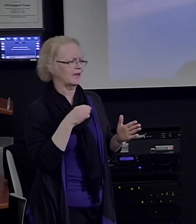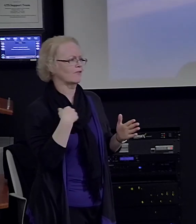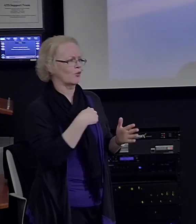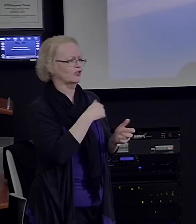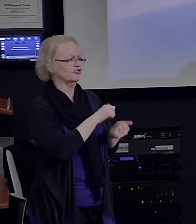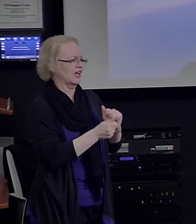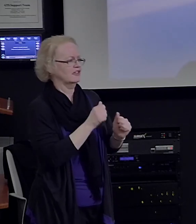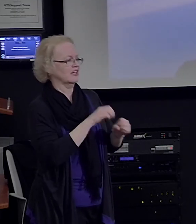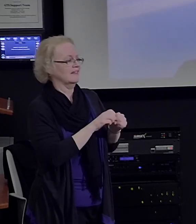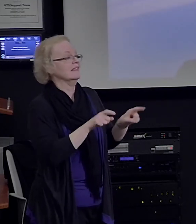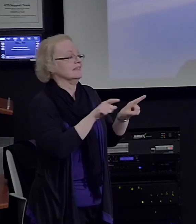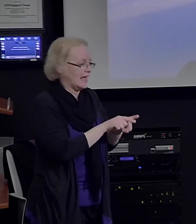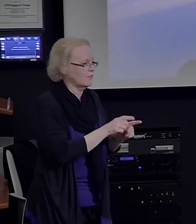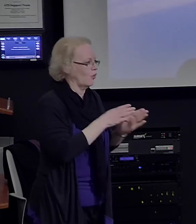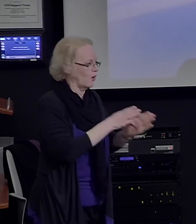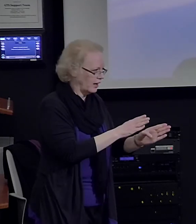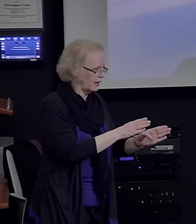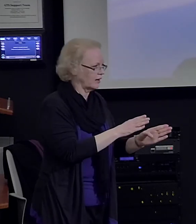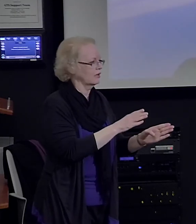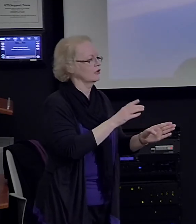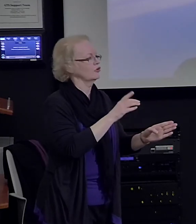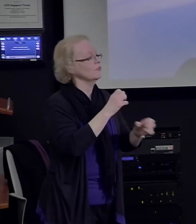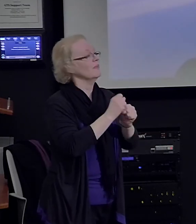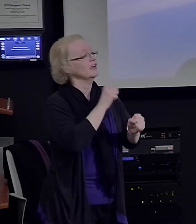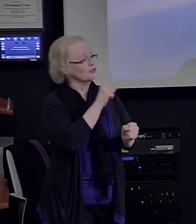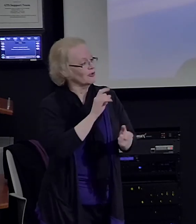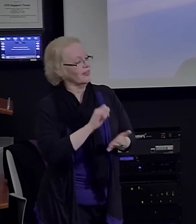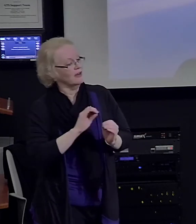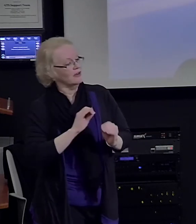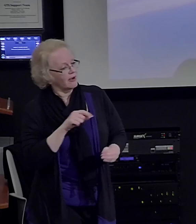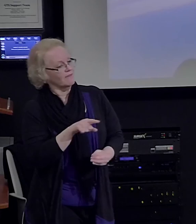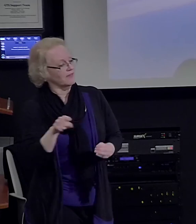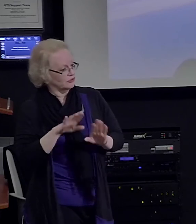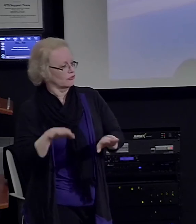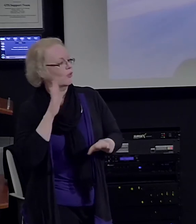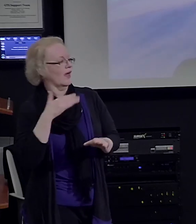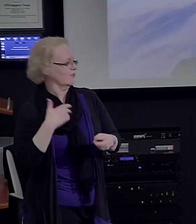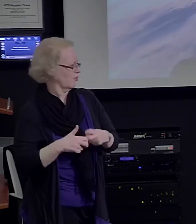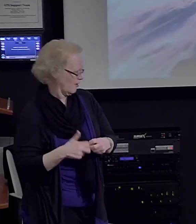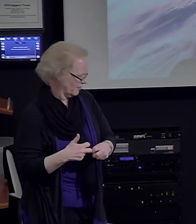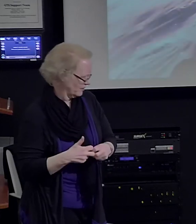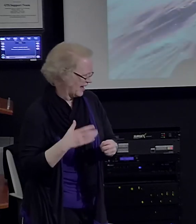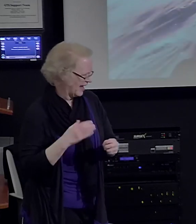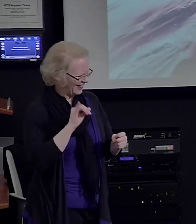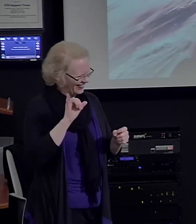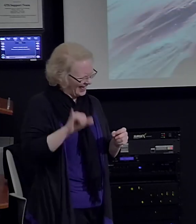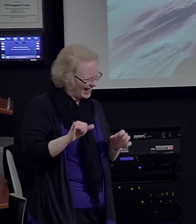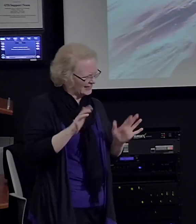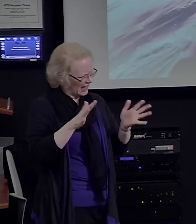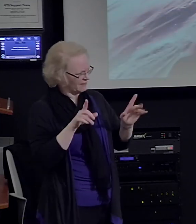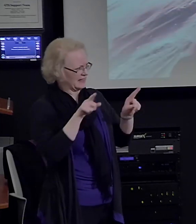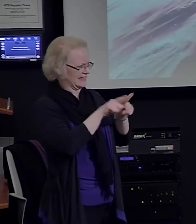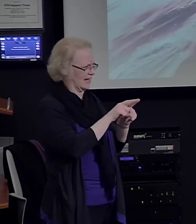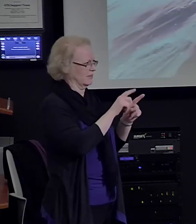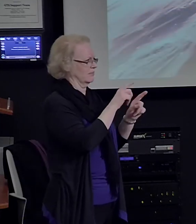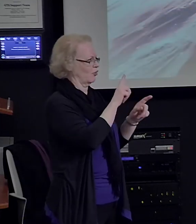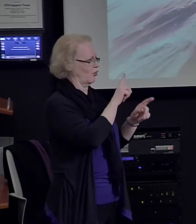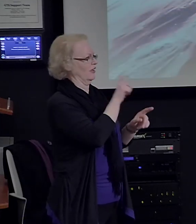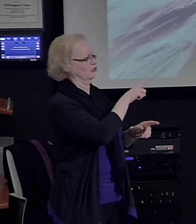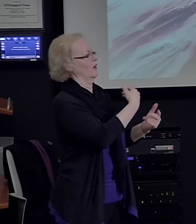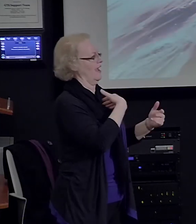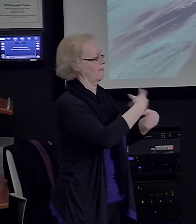and in an adequate way to make sure that none of these kids are going to have problems and i think that's the same issue that you have in sign the